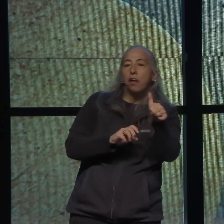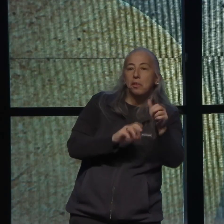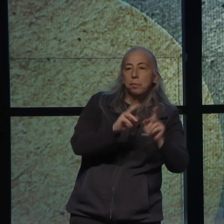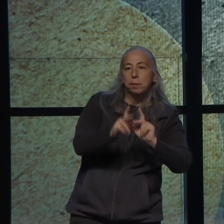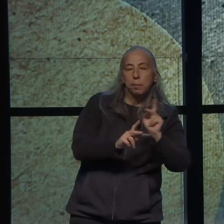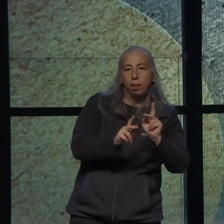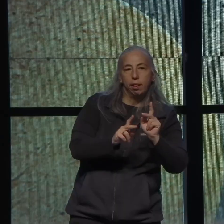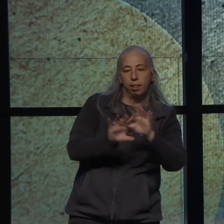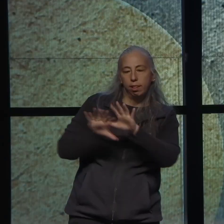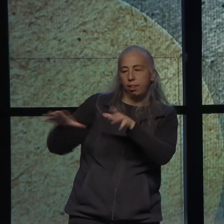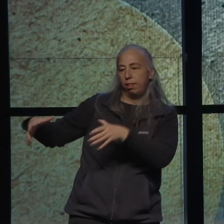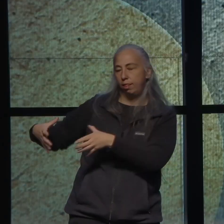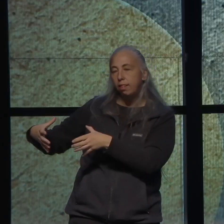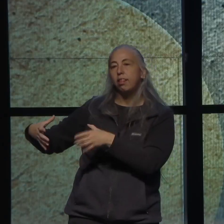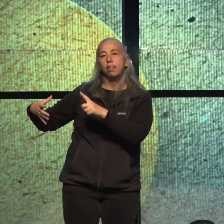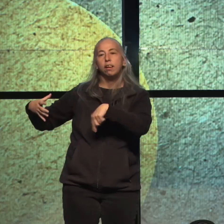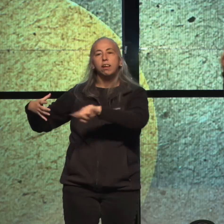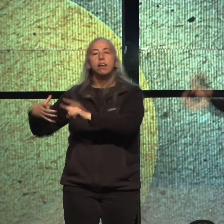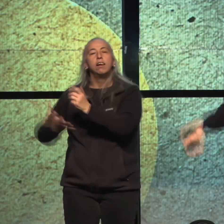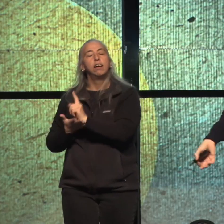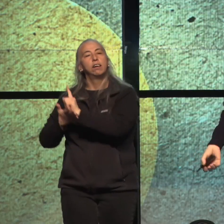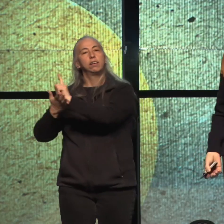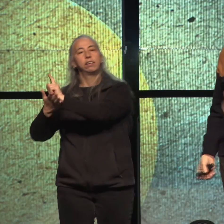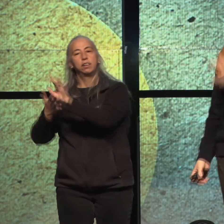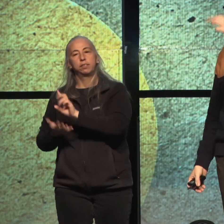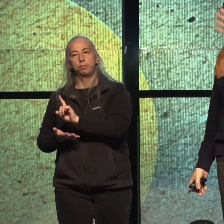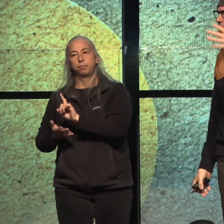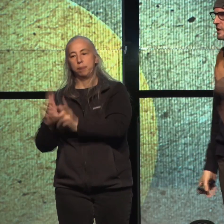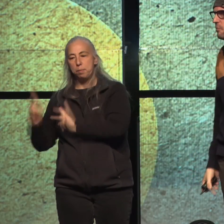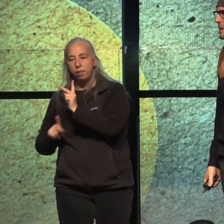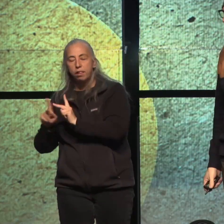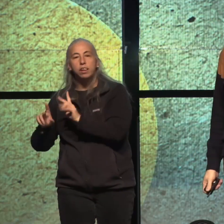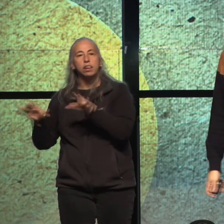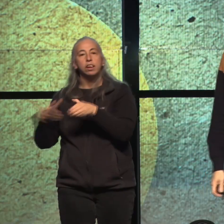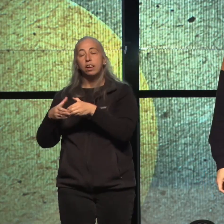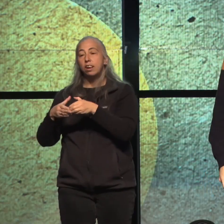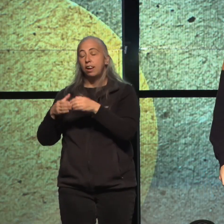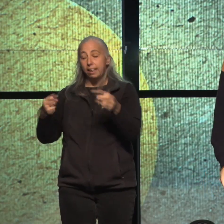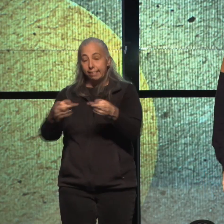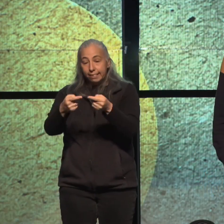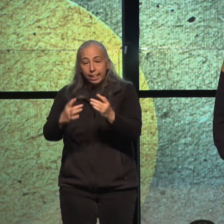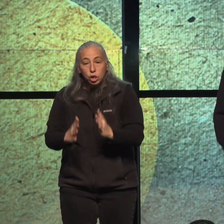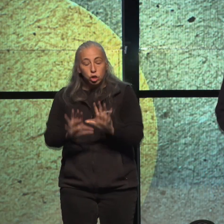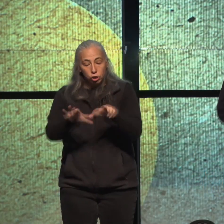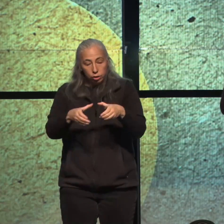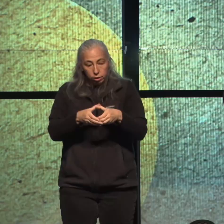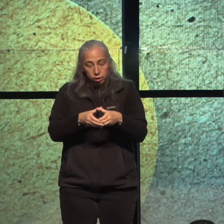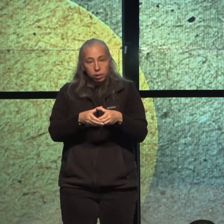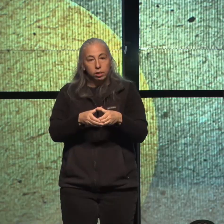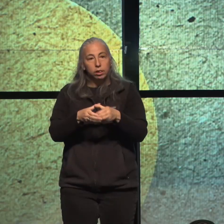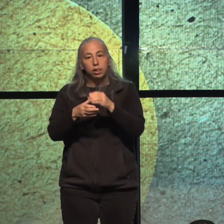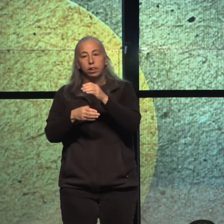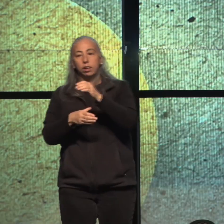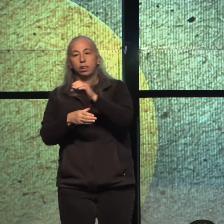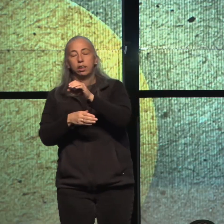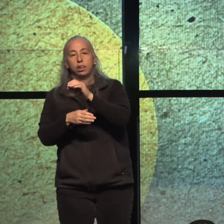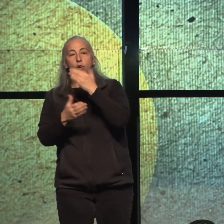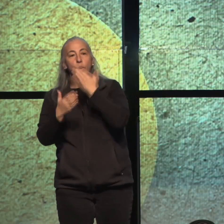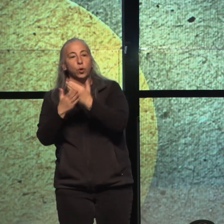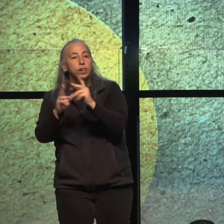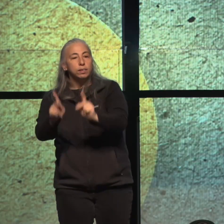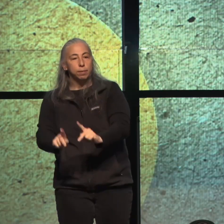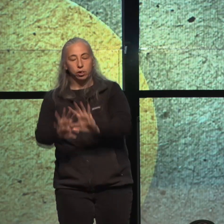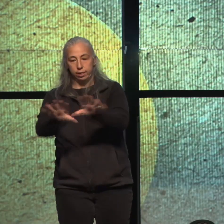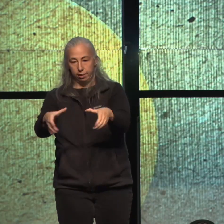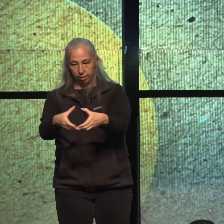tax collectors and sinners and Samaritans. They were categories of people that didn't meet the standards of the religious leaders of the day. They didn't